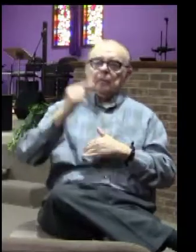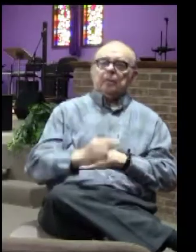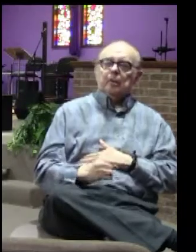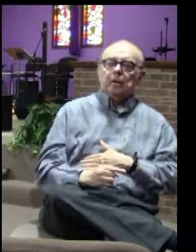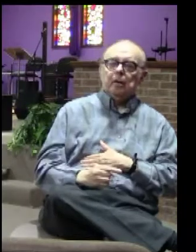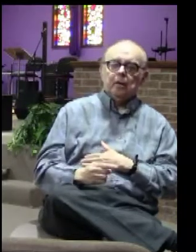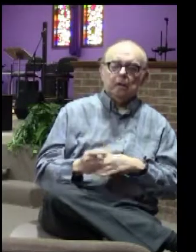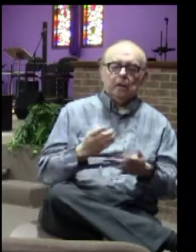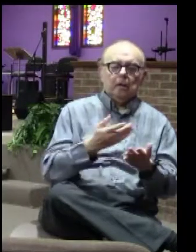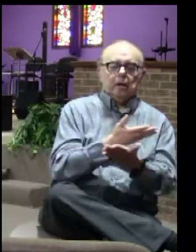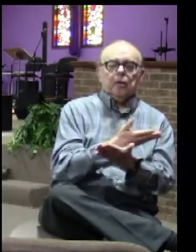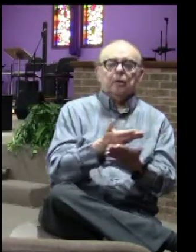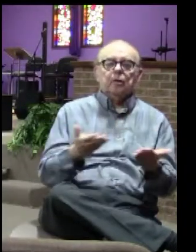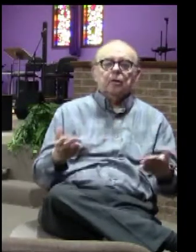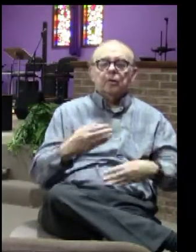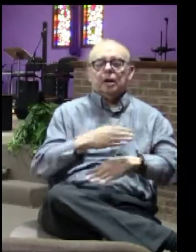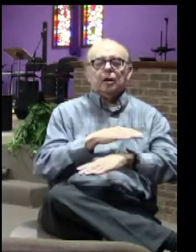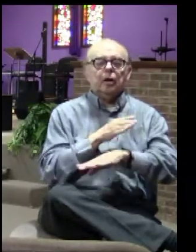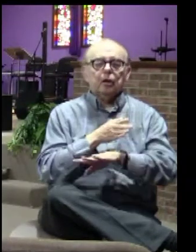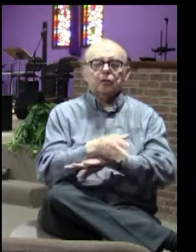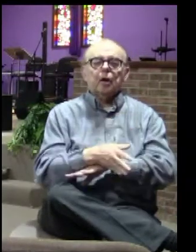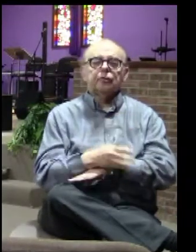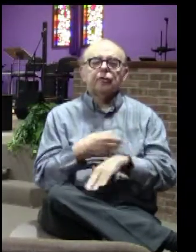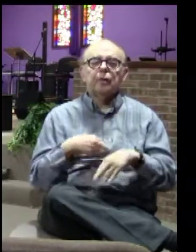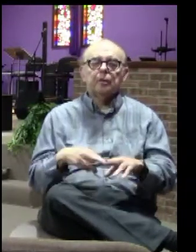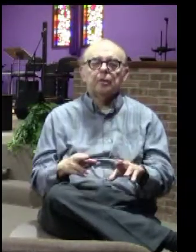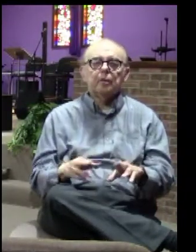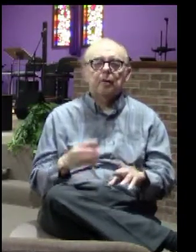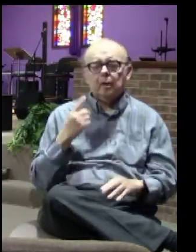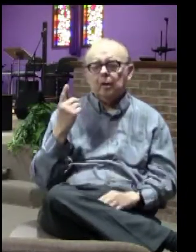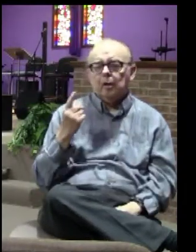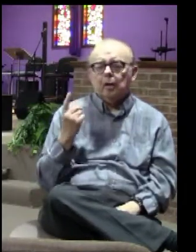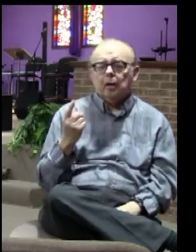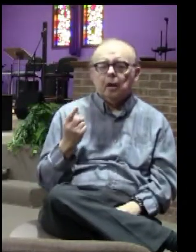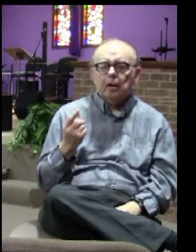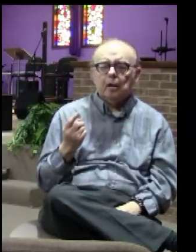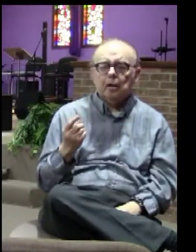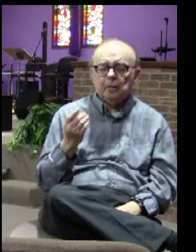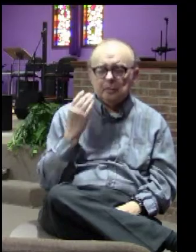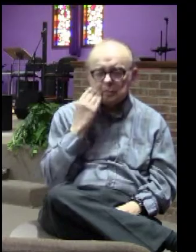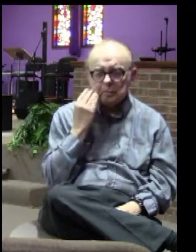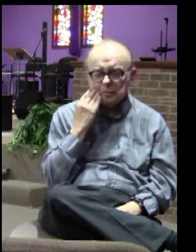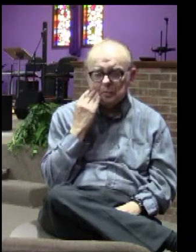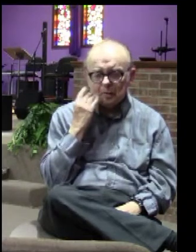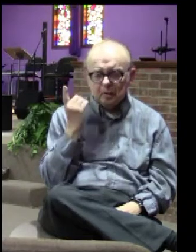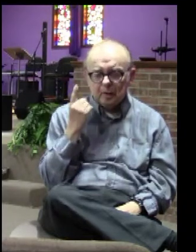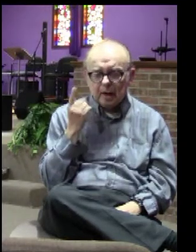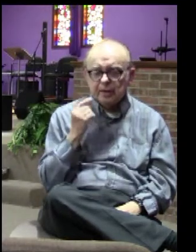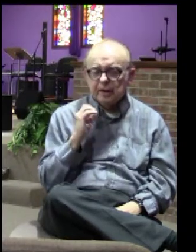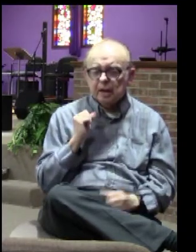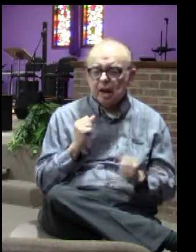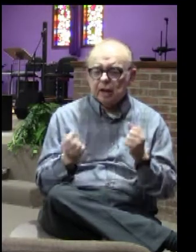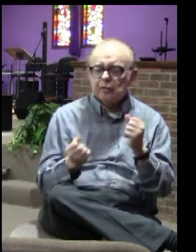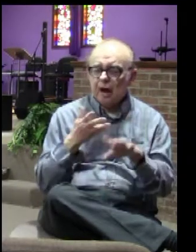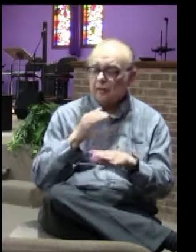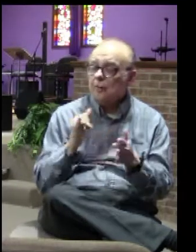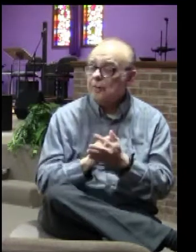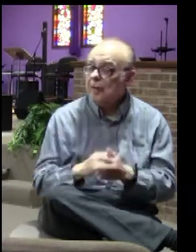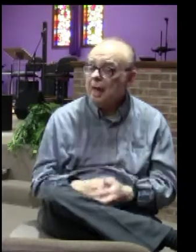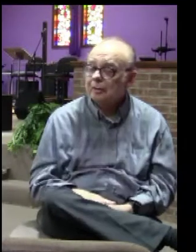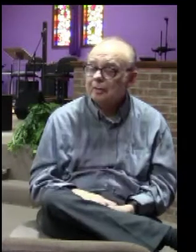and was laying across the road. And I thought, you know, I think I can drive over it.